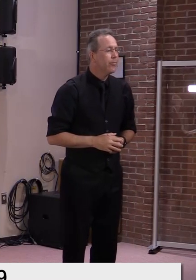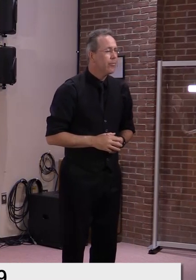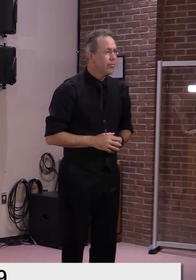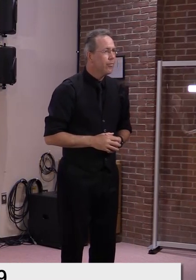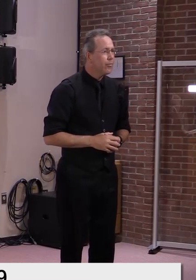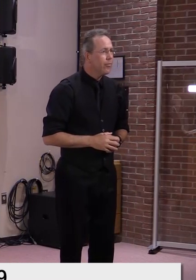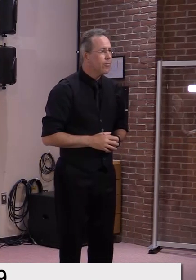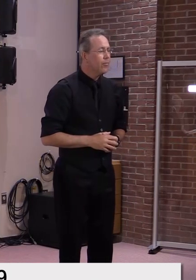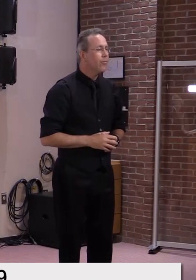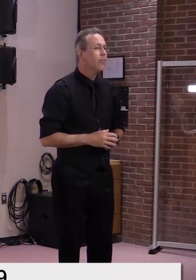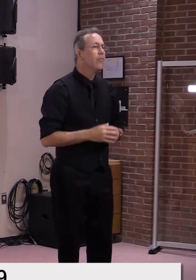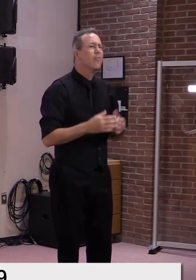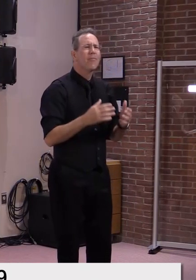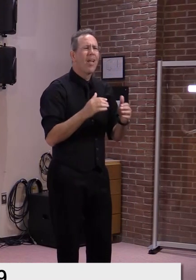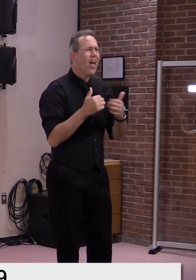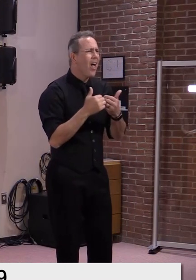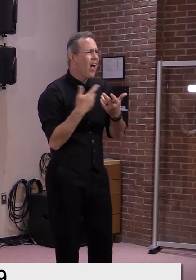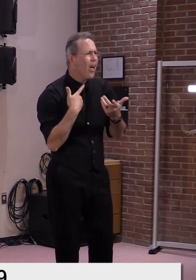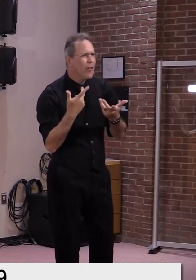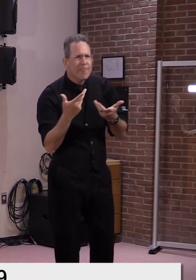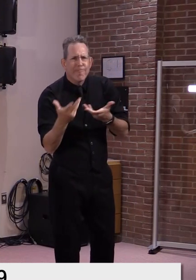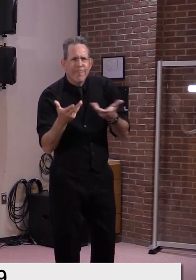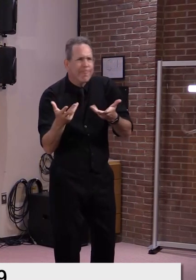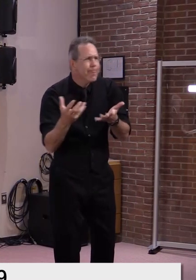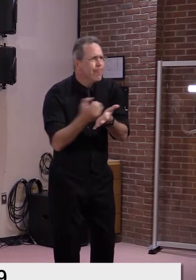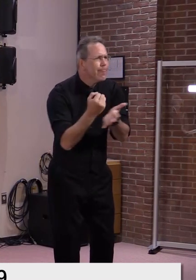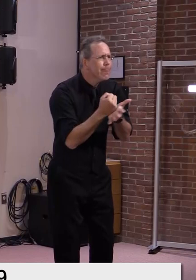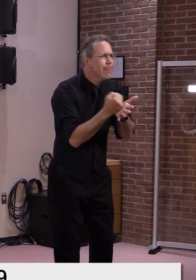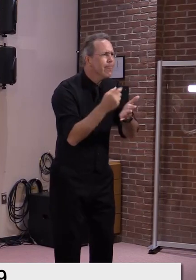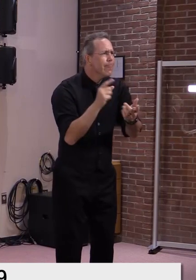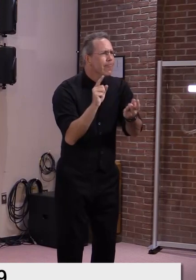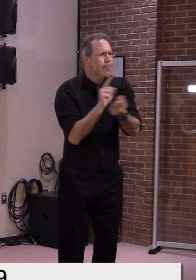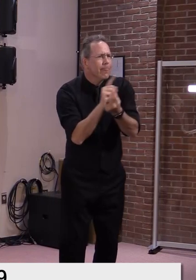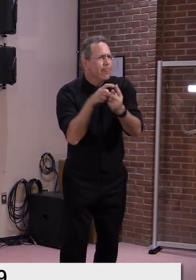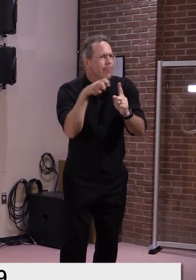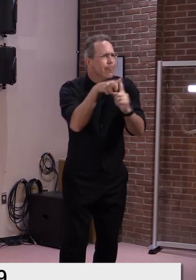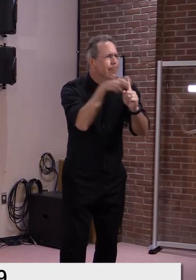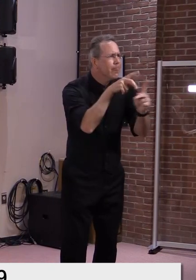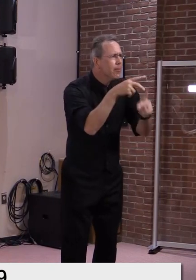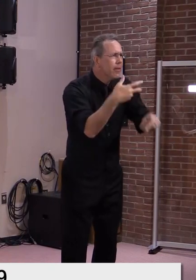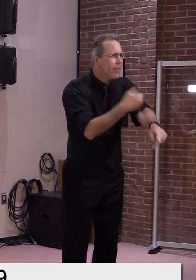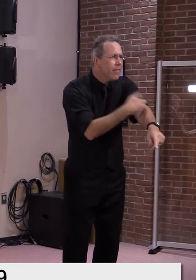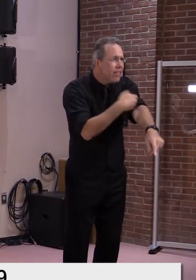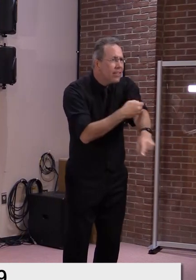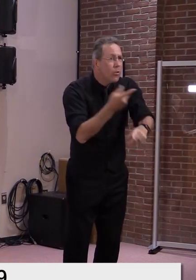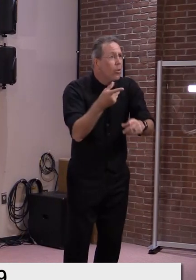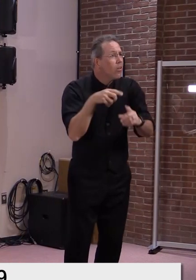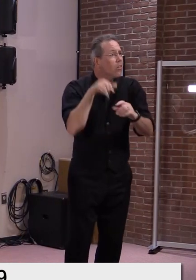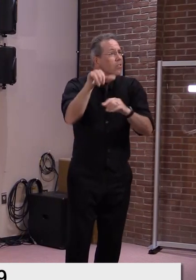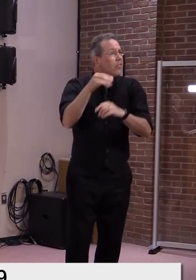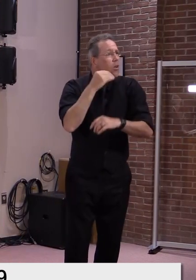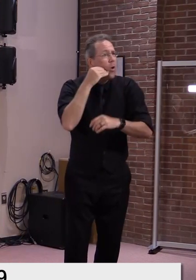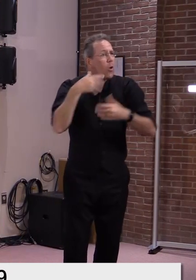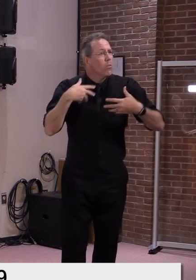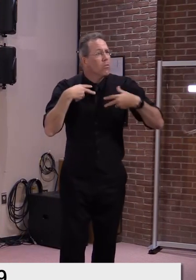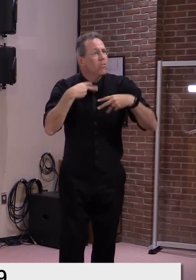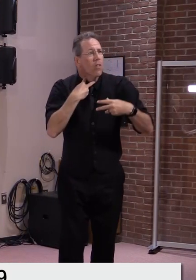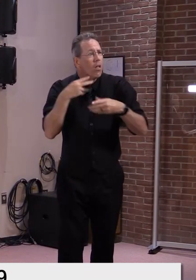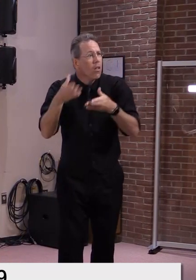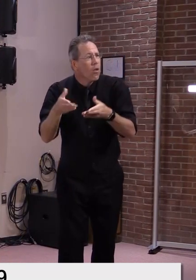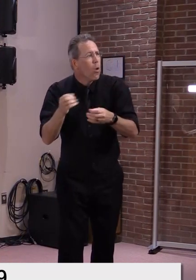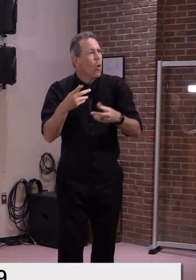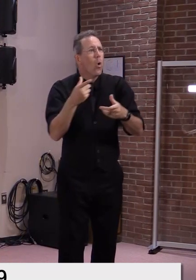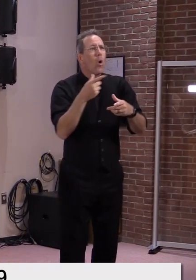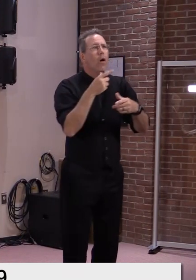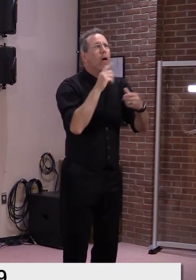communities where people live, play, and work are paying off. Over the weekend at our 30 EMS clinics,